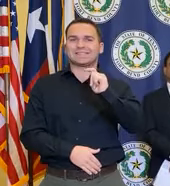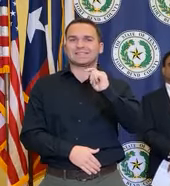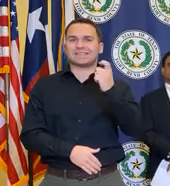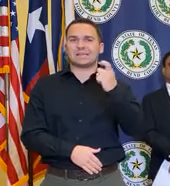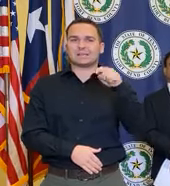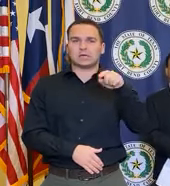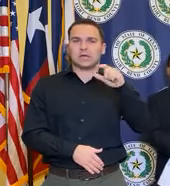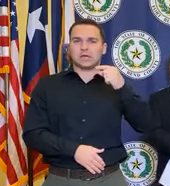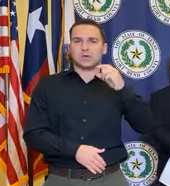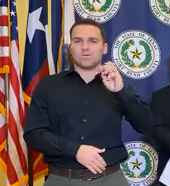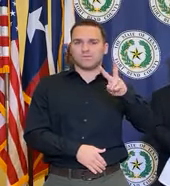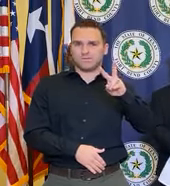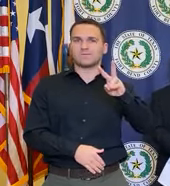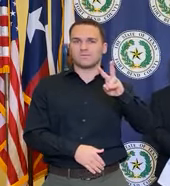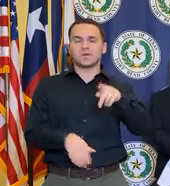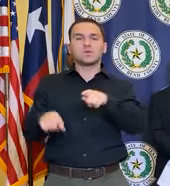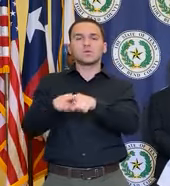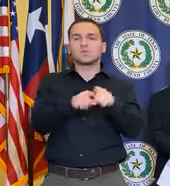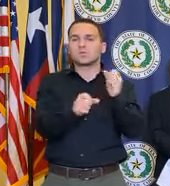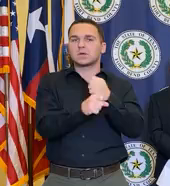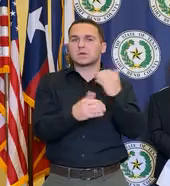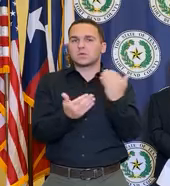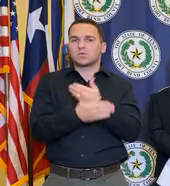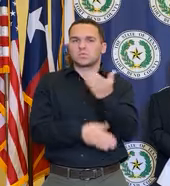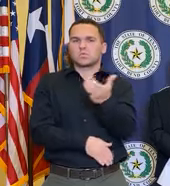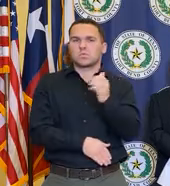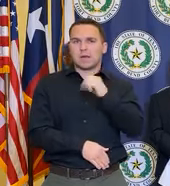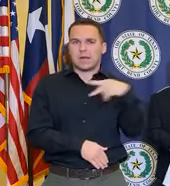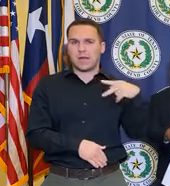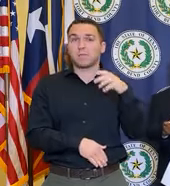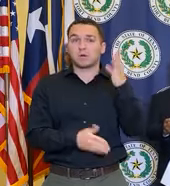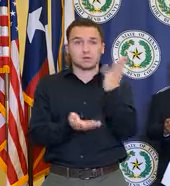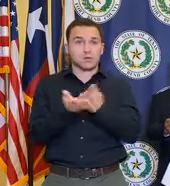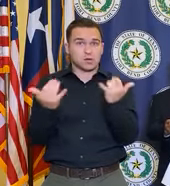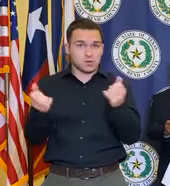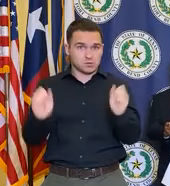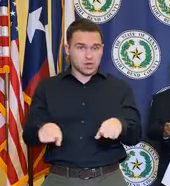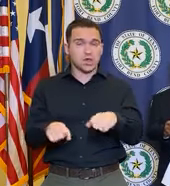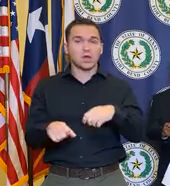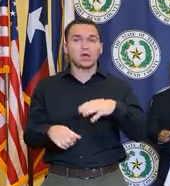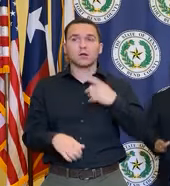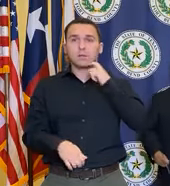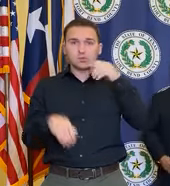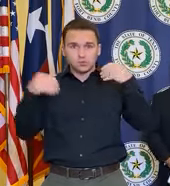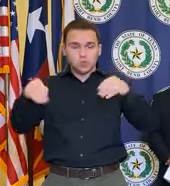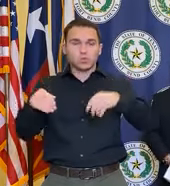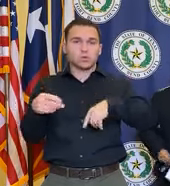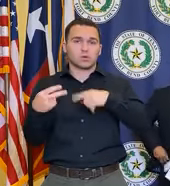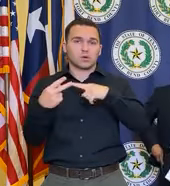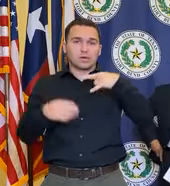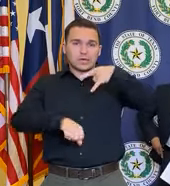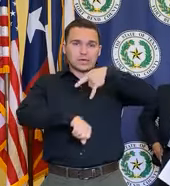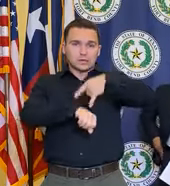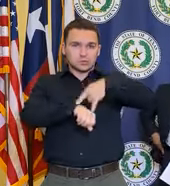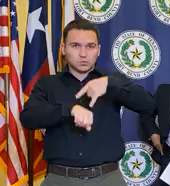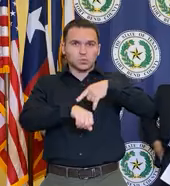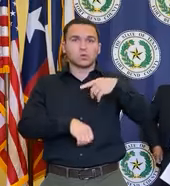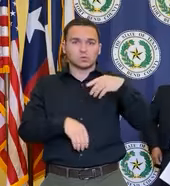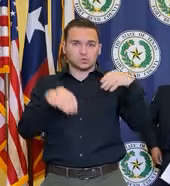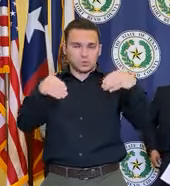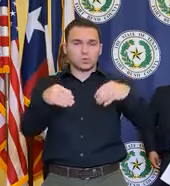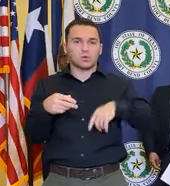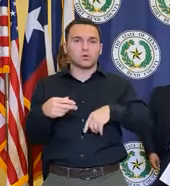fbctx.gov. We've also created a new mobile app that you can download right now in the Apple Store or in the Android Play Store, and it is